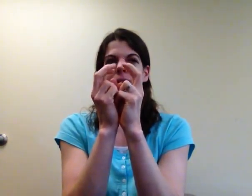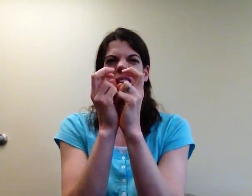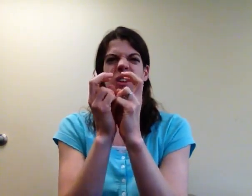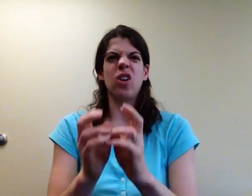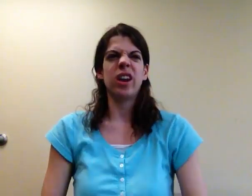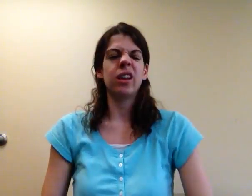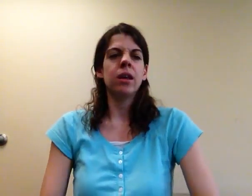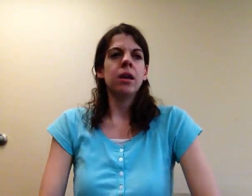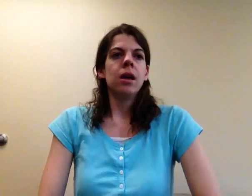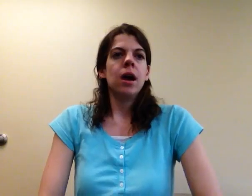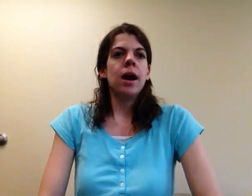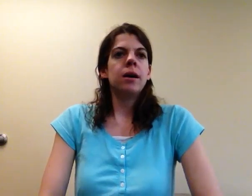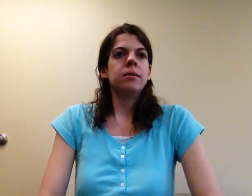like gnawing.